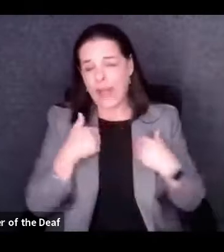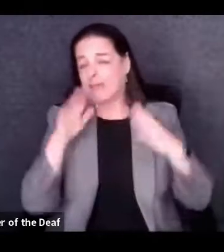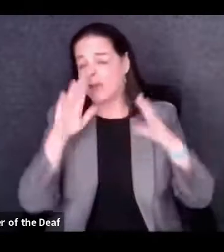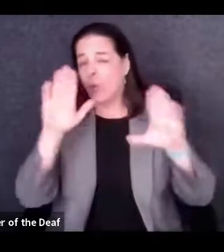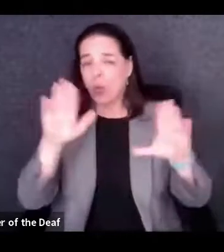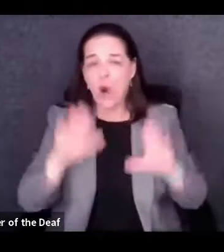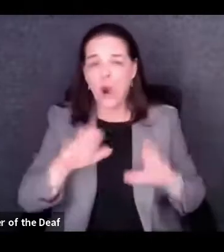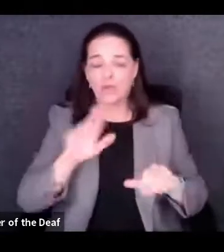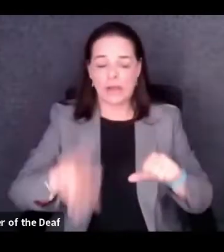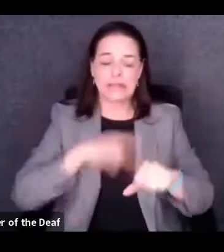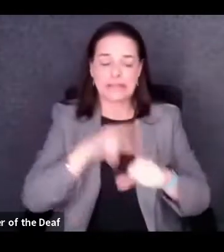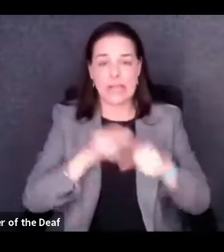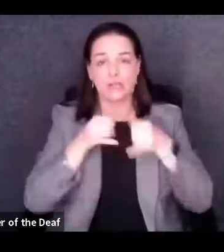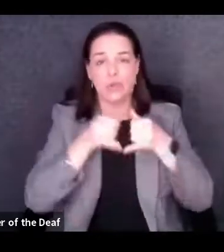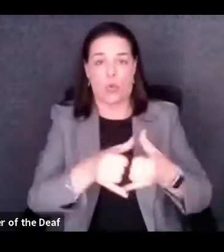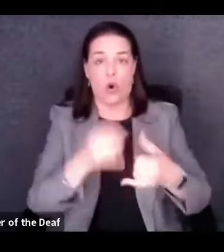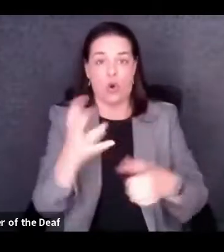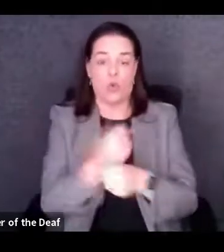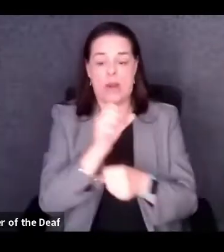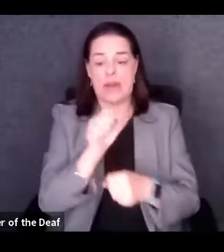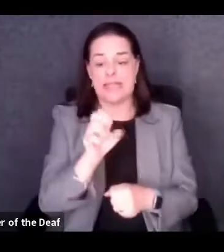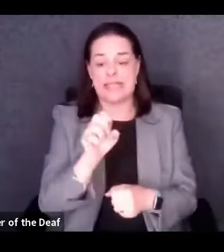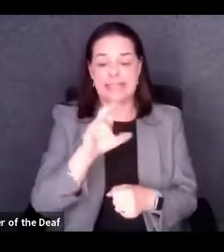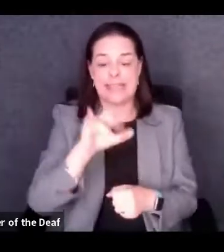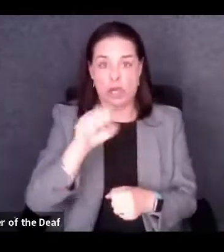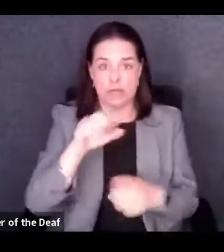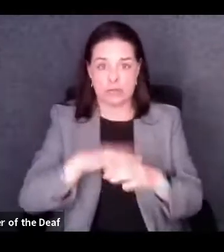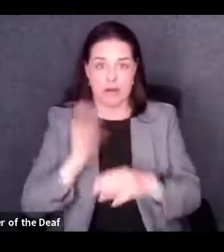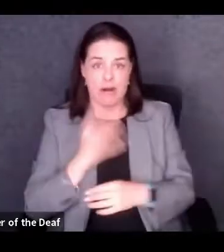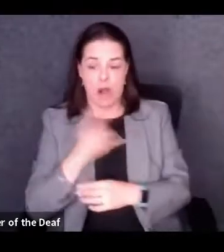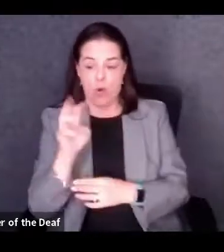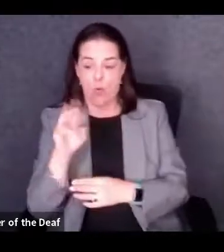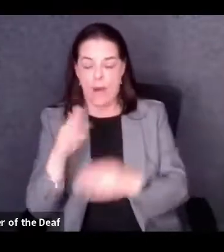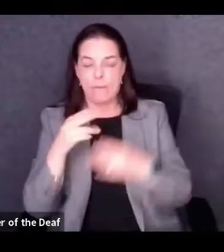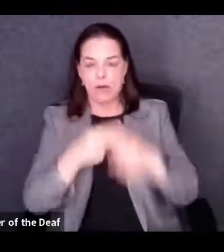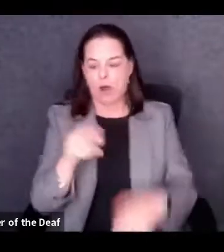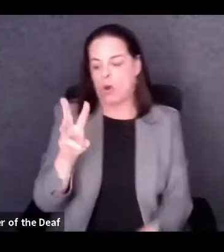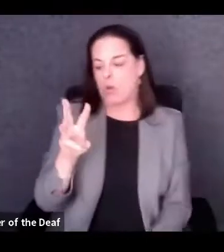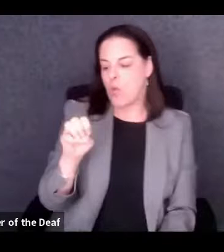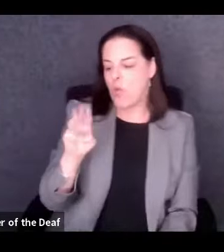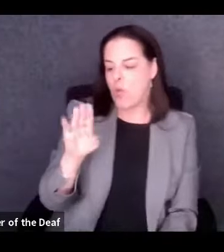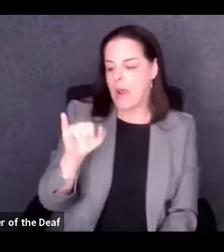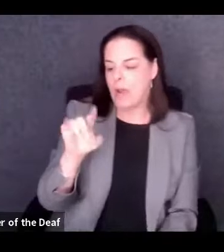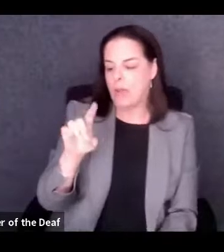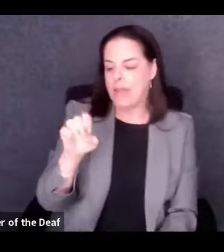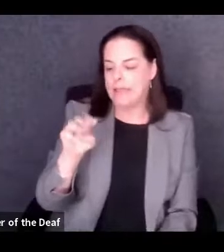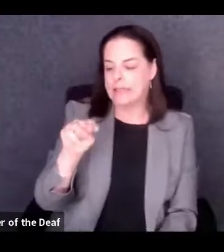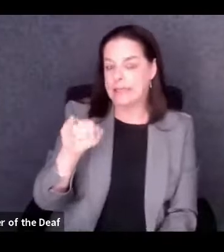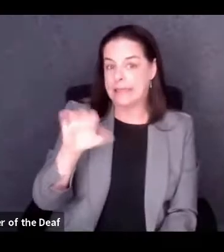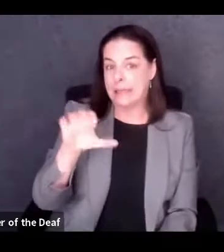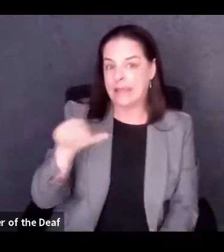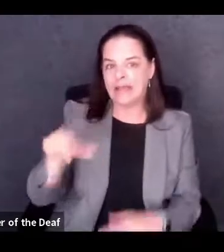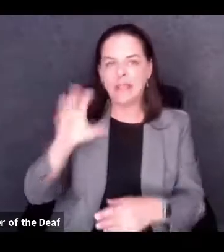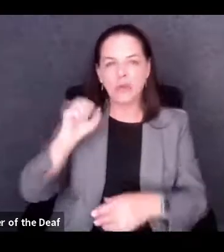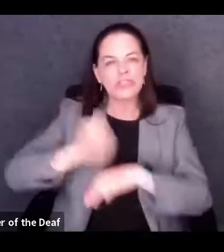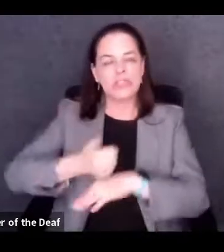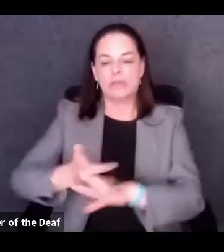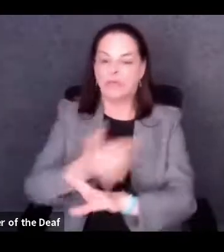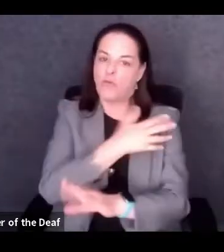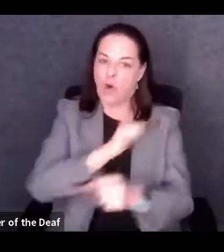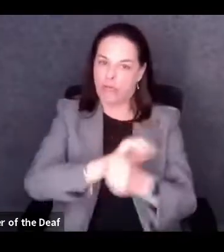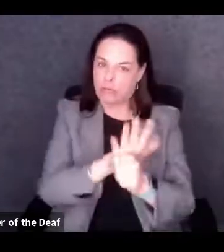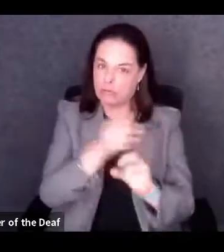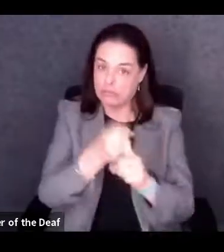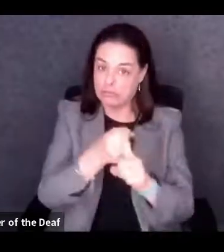award-winning series on our website called Webidemic that was developed well before the pandemic because unfortunately misinformation is not a